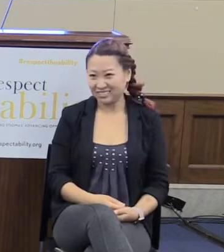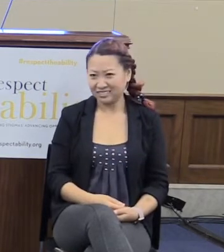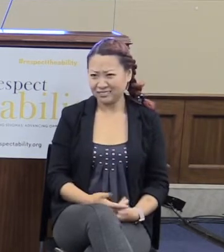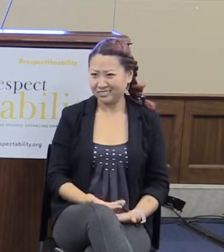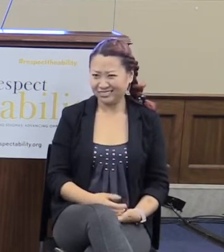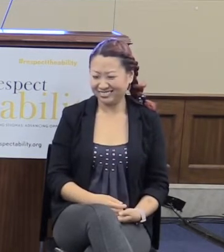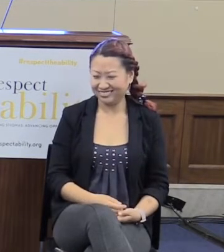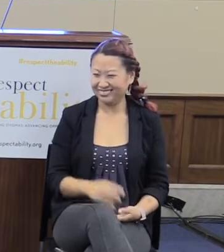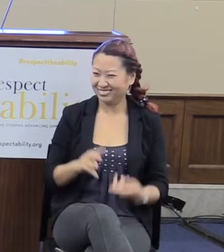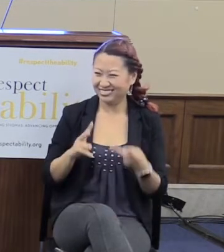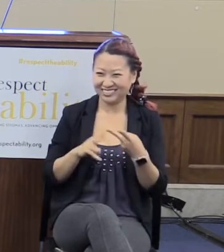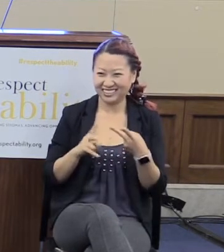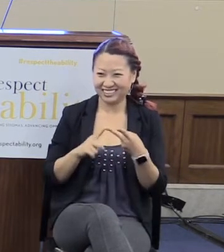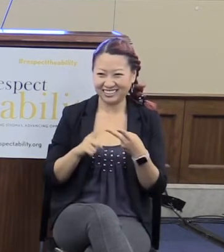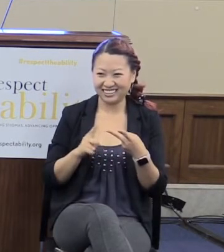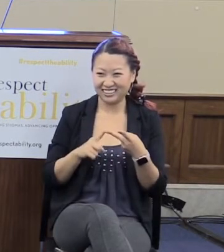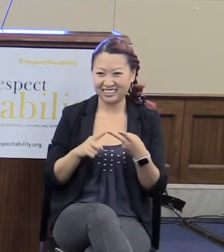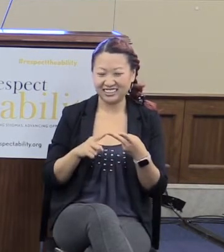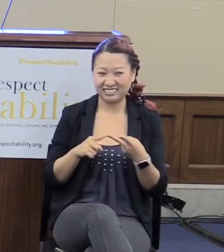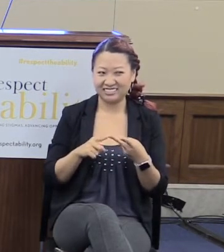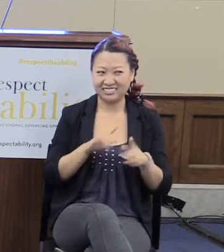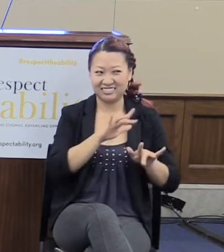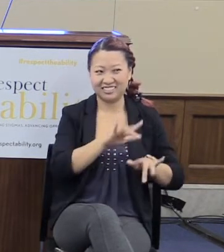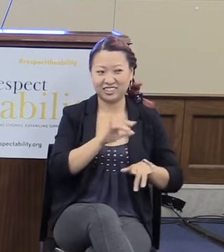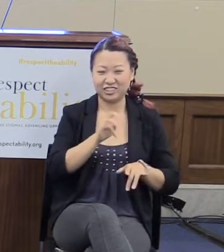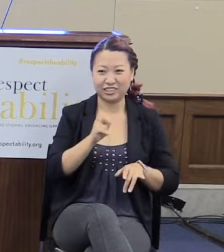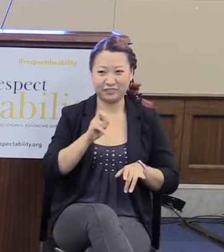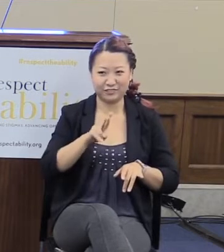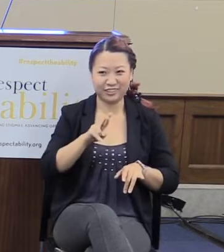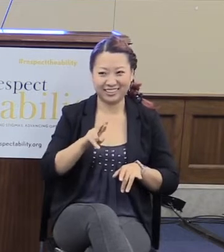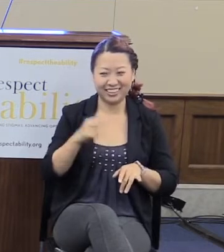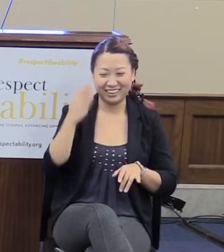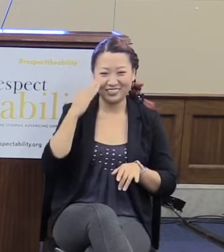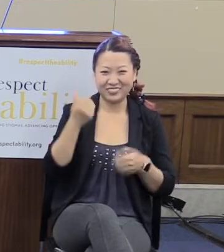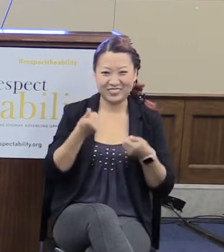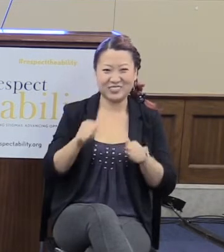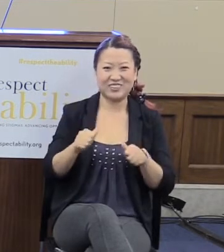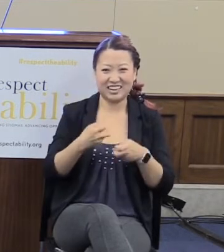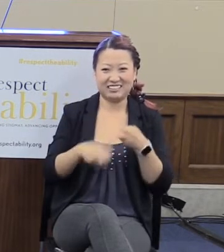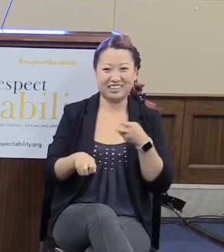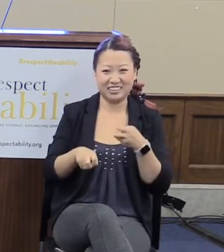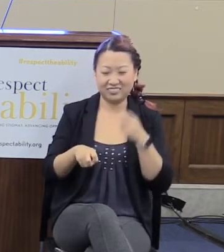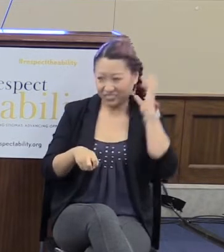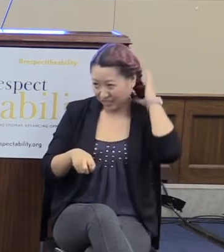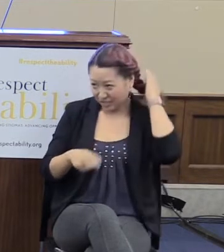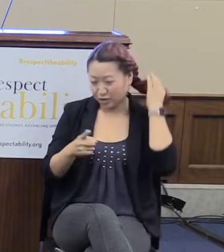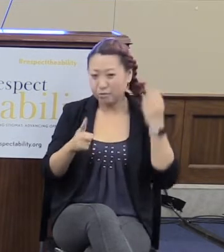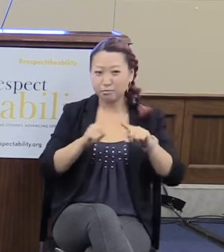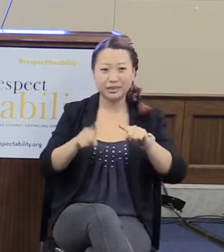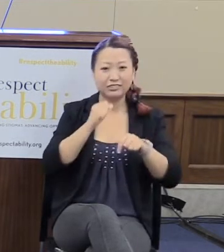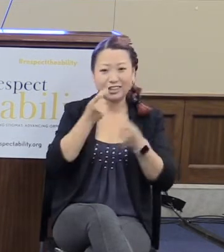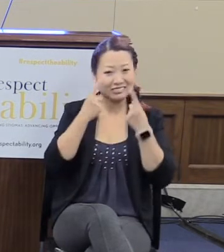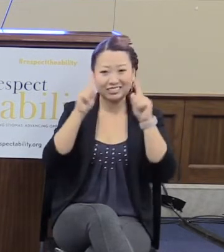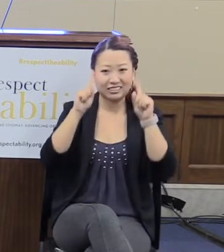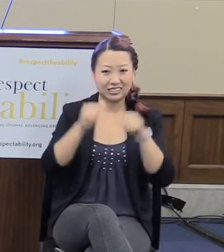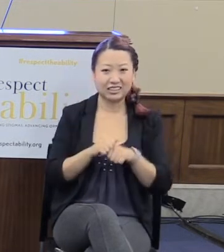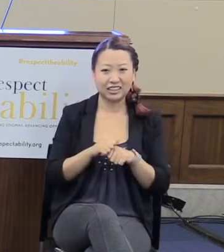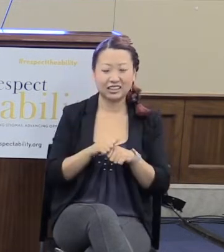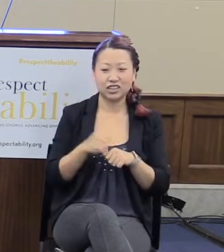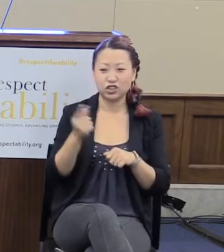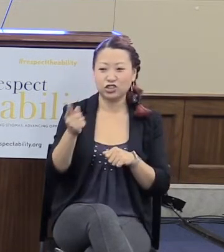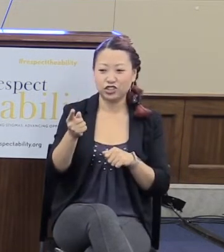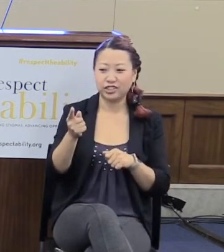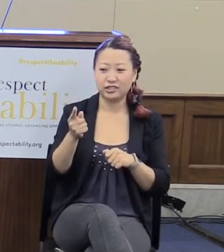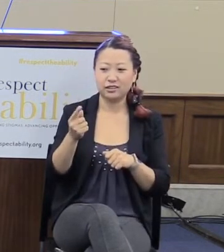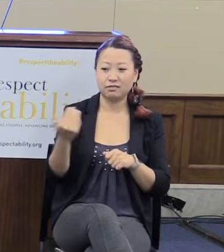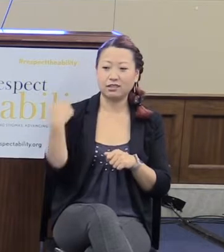And second, poor Jennifer. I know she's trying hard with me, but she's not succeeding. She gave me some